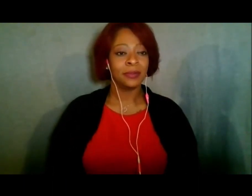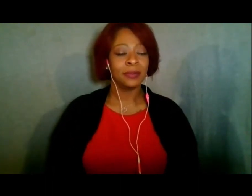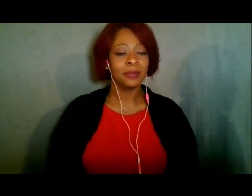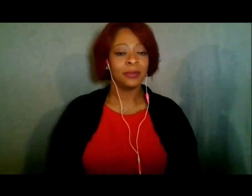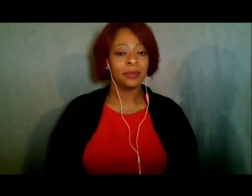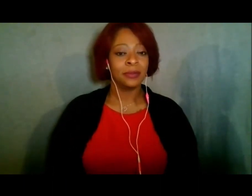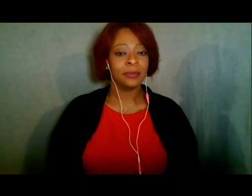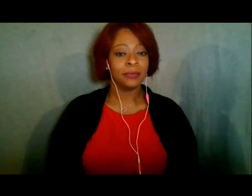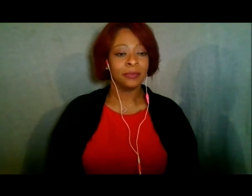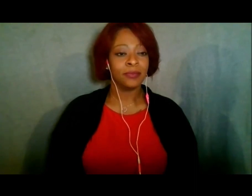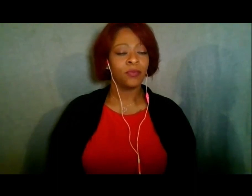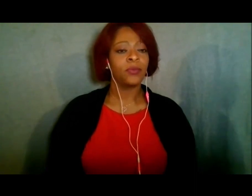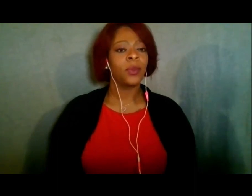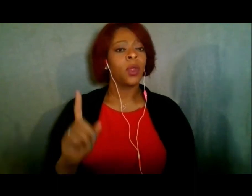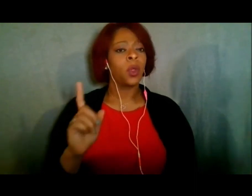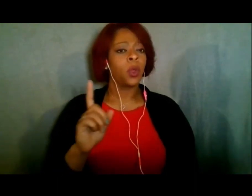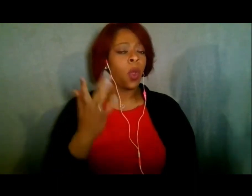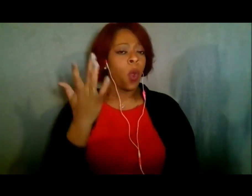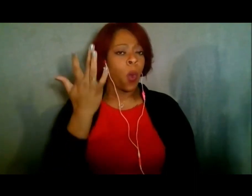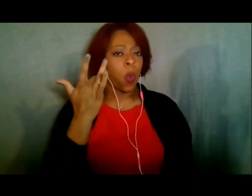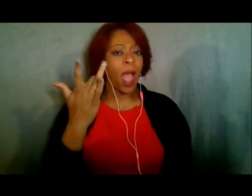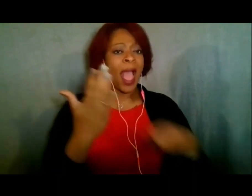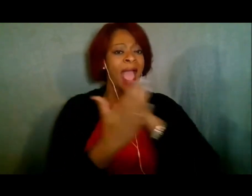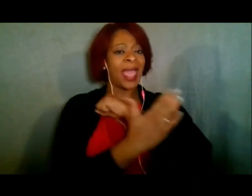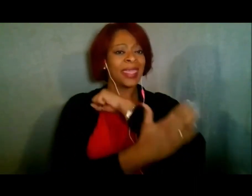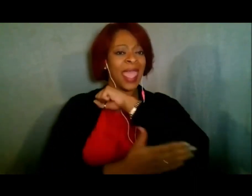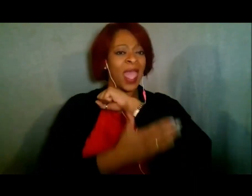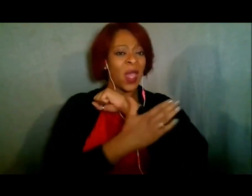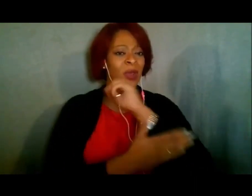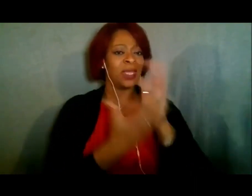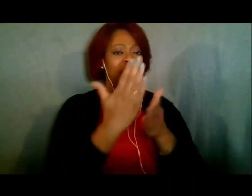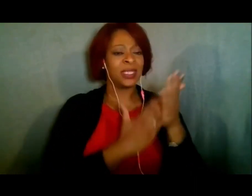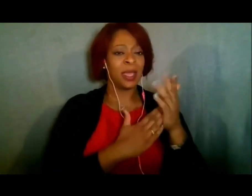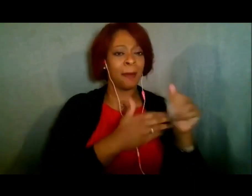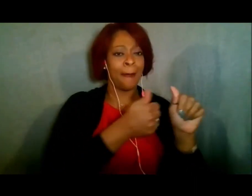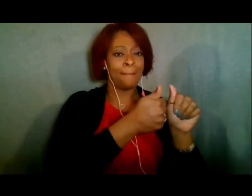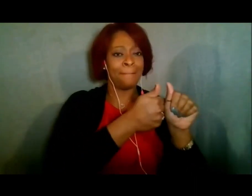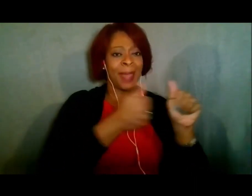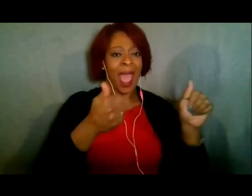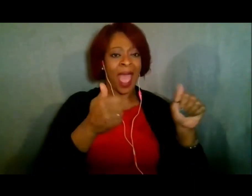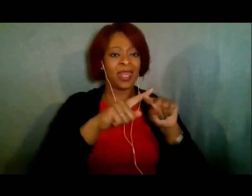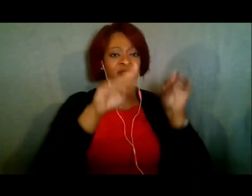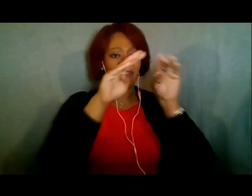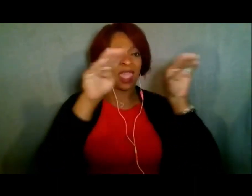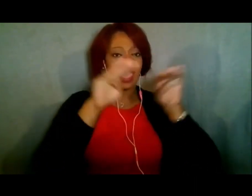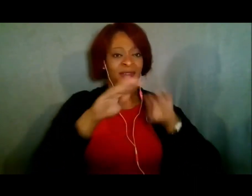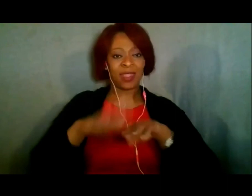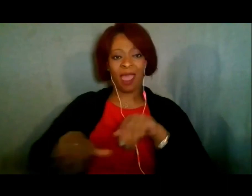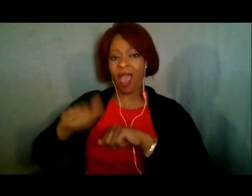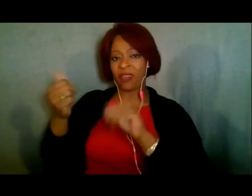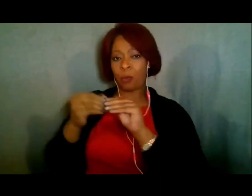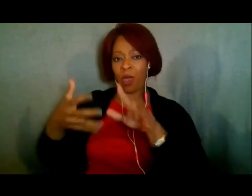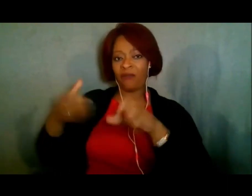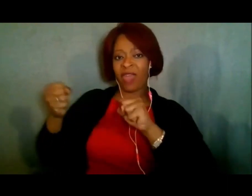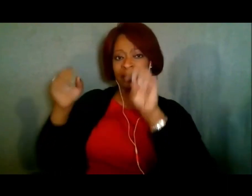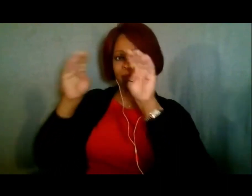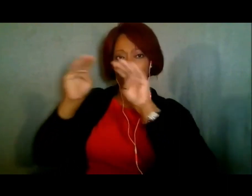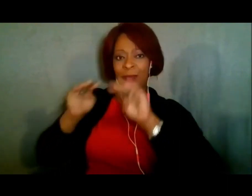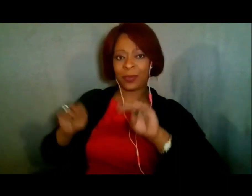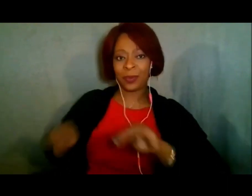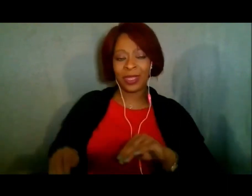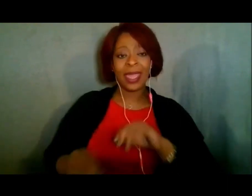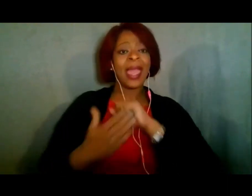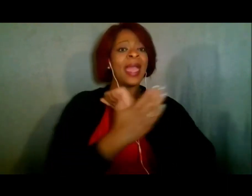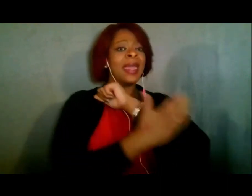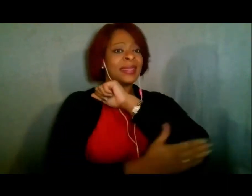Why are some counties farther along the phases than other counties? So the counties that don't